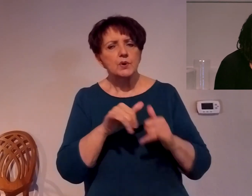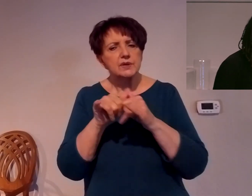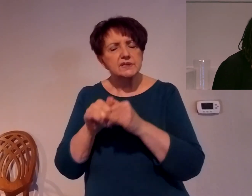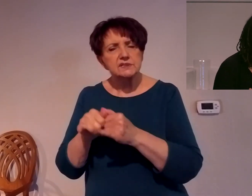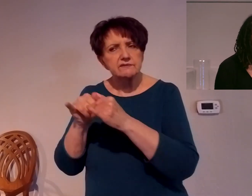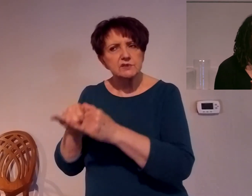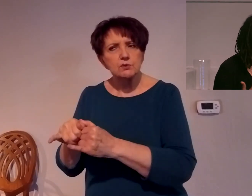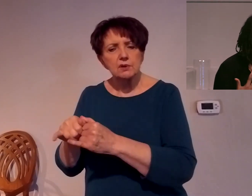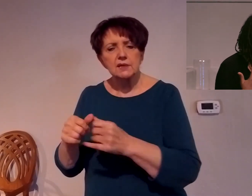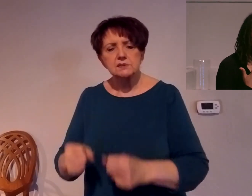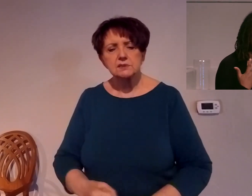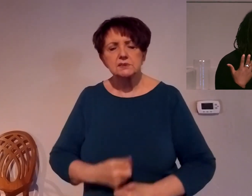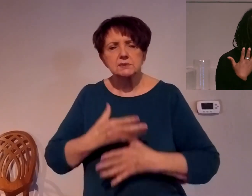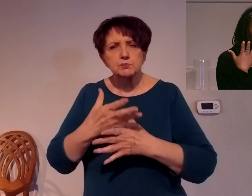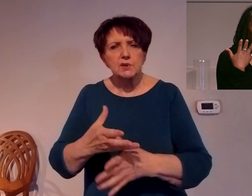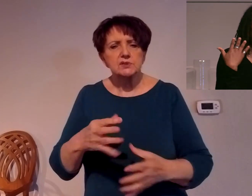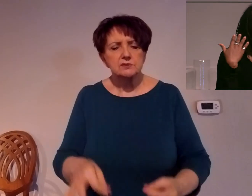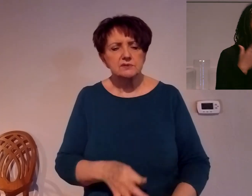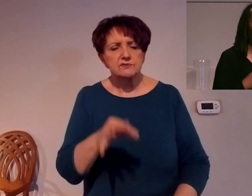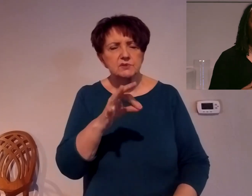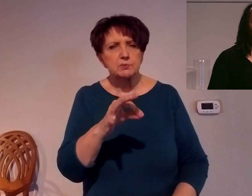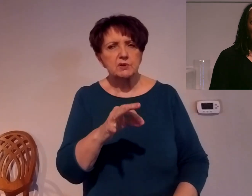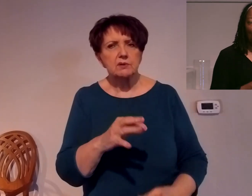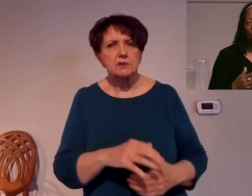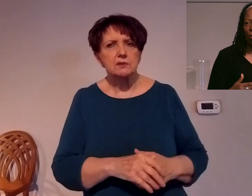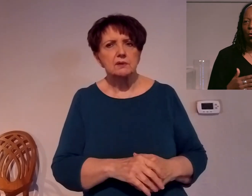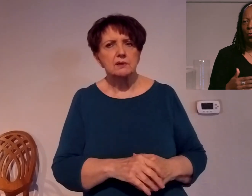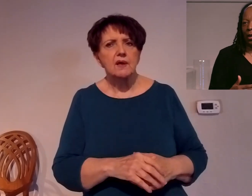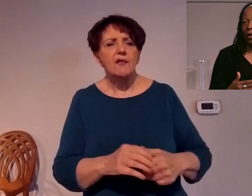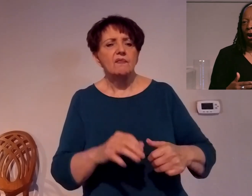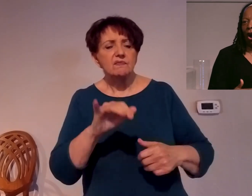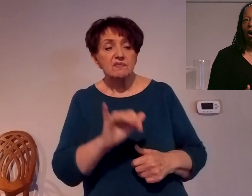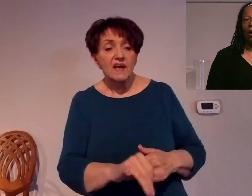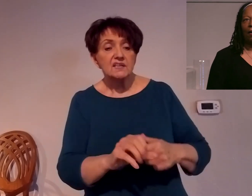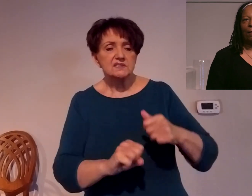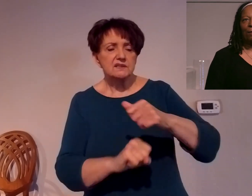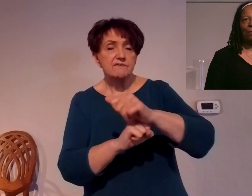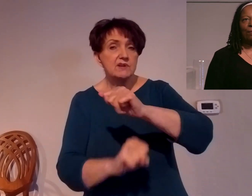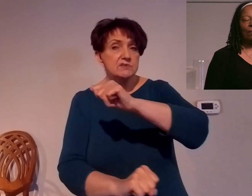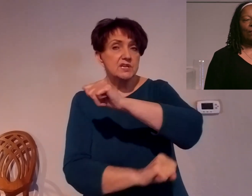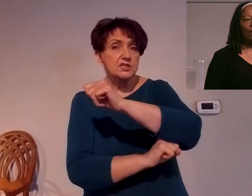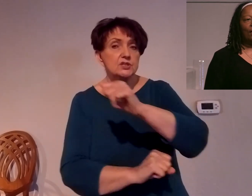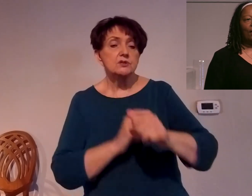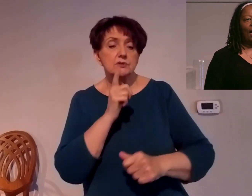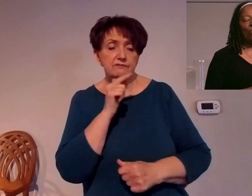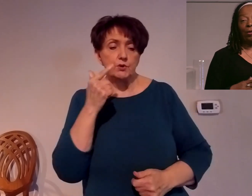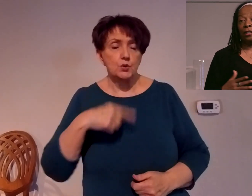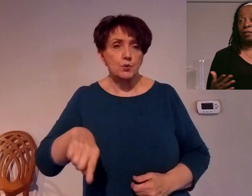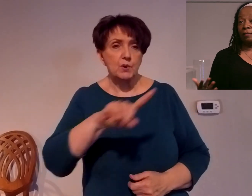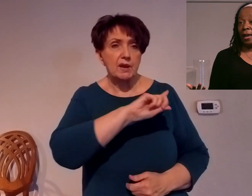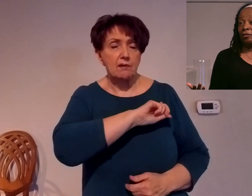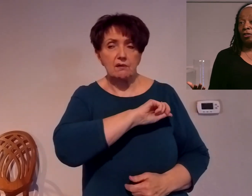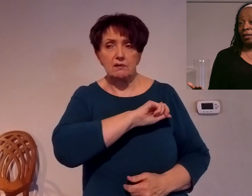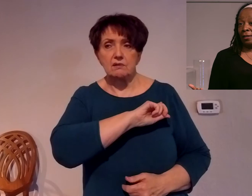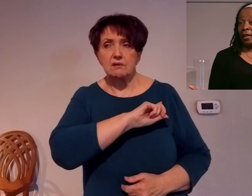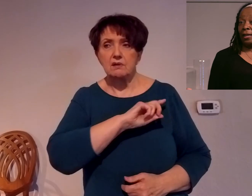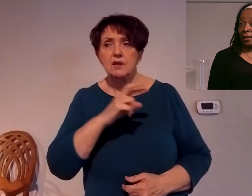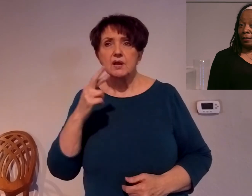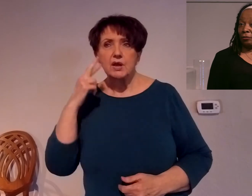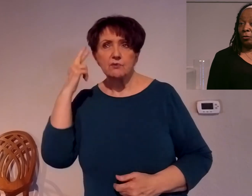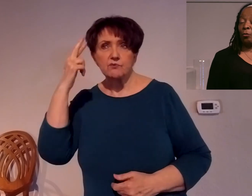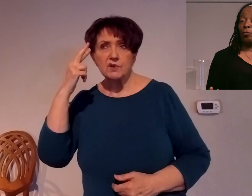spiritual DNA is what is the foundation of who we are. And